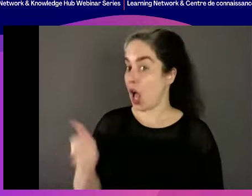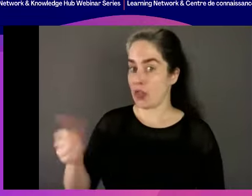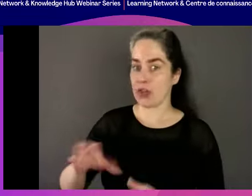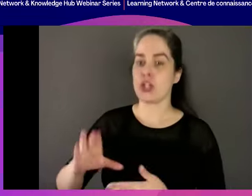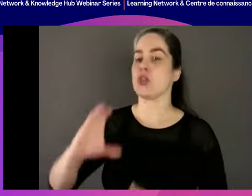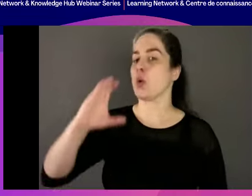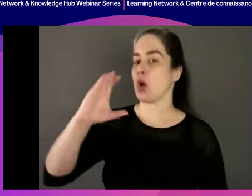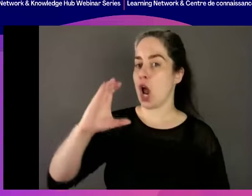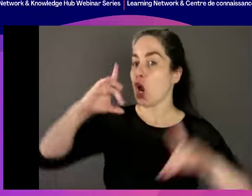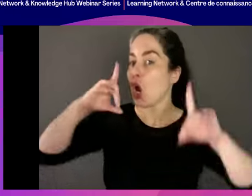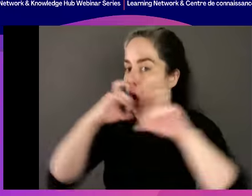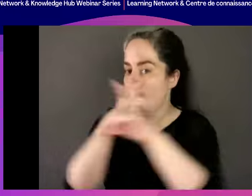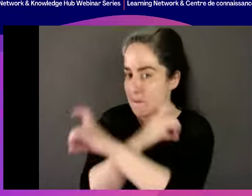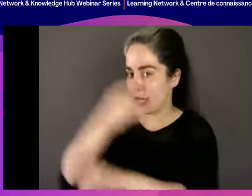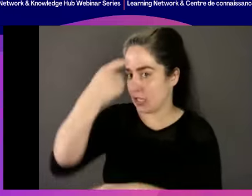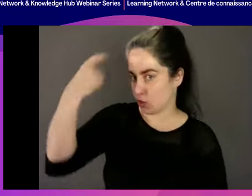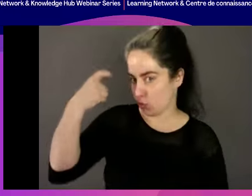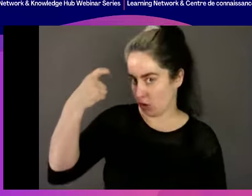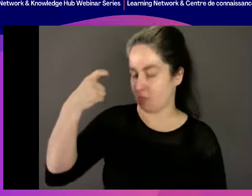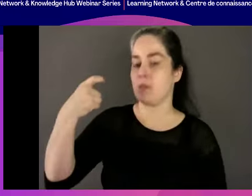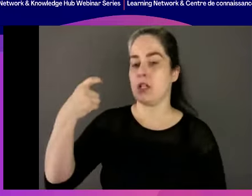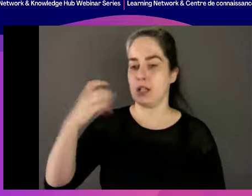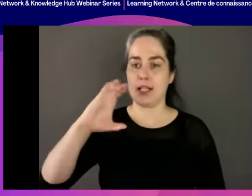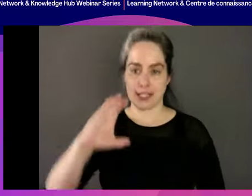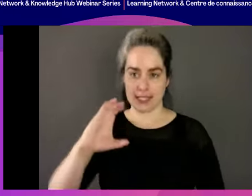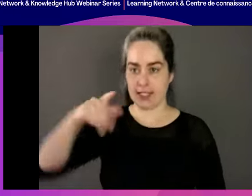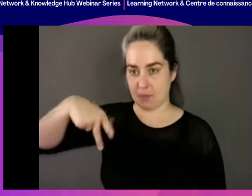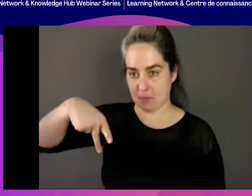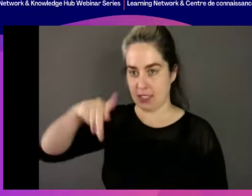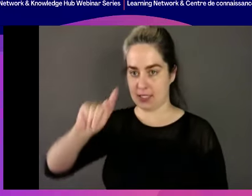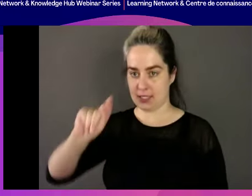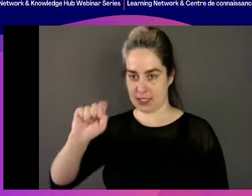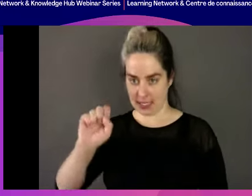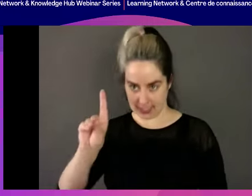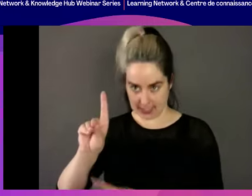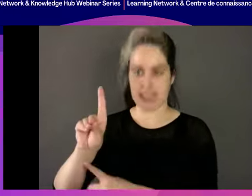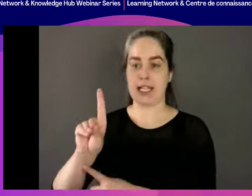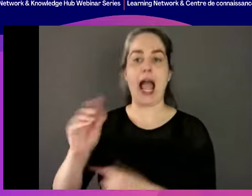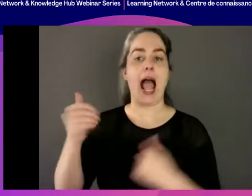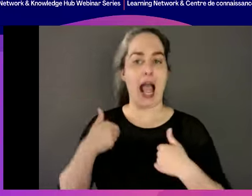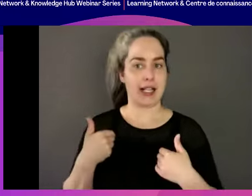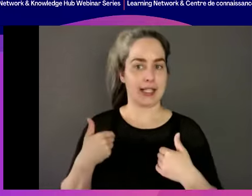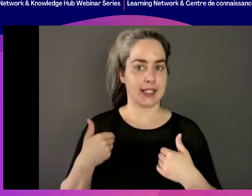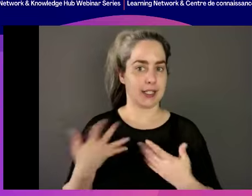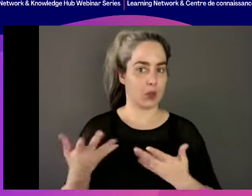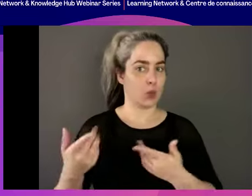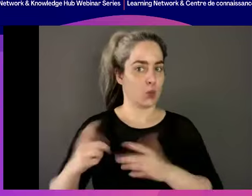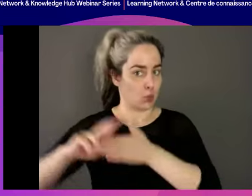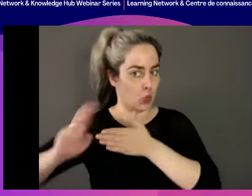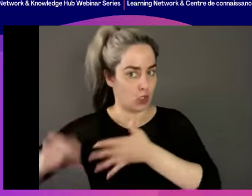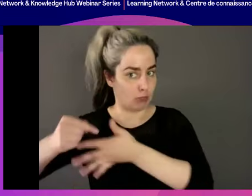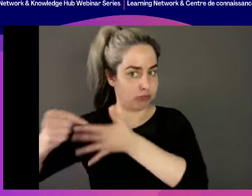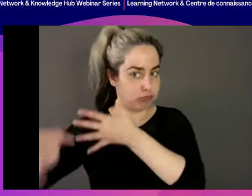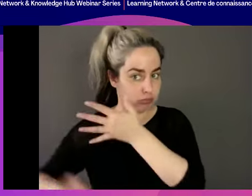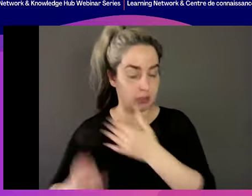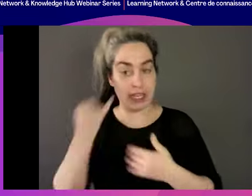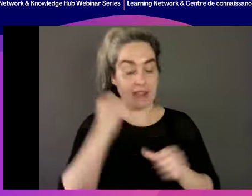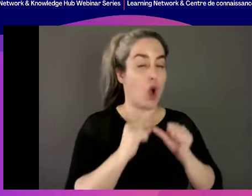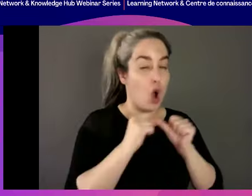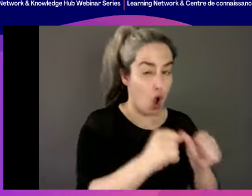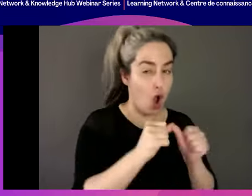trauma, which kind of describes a range of outcomes associated with chronic exposure to